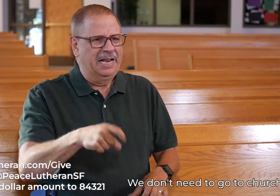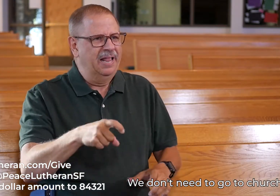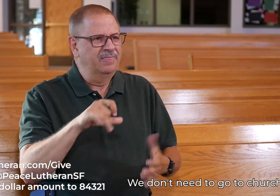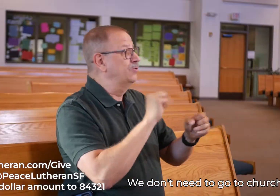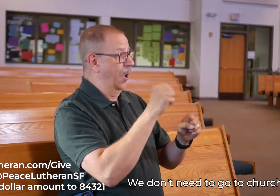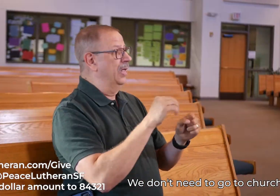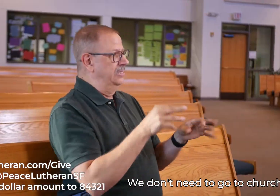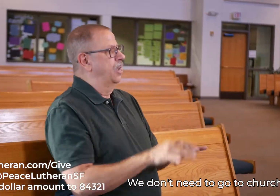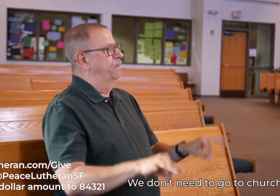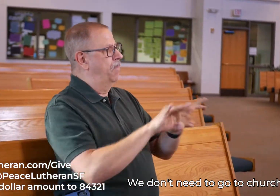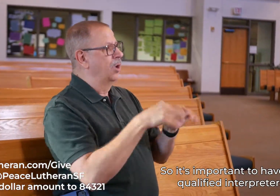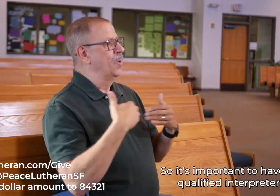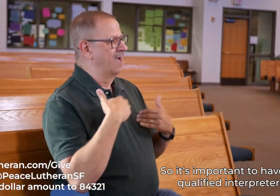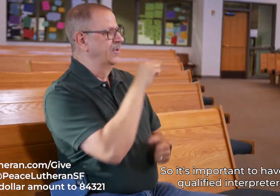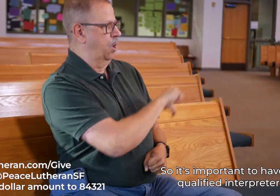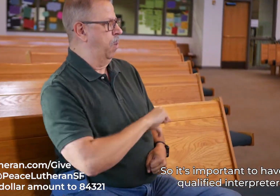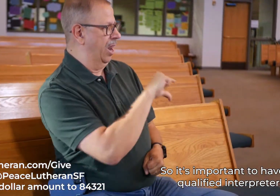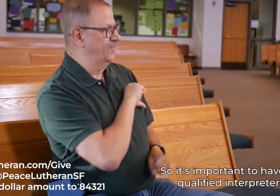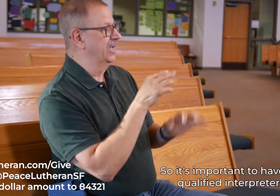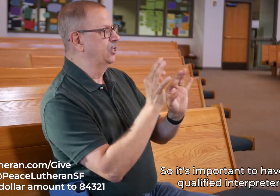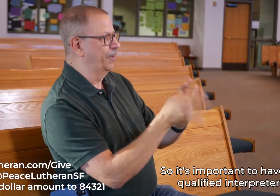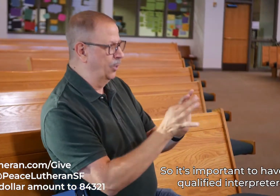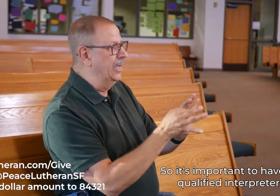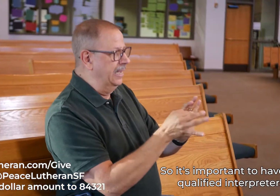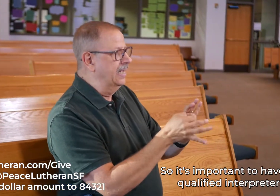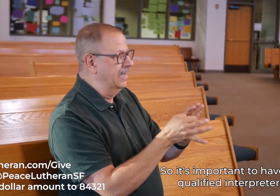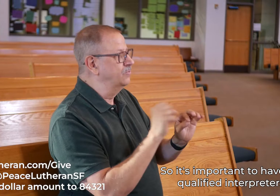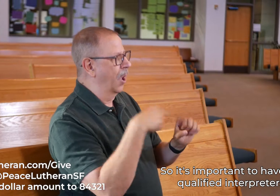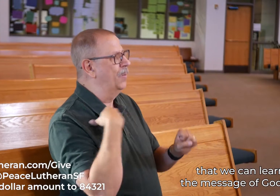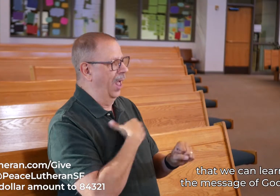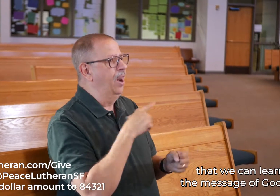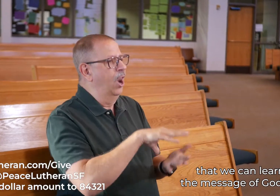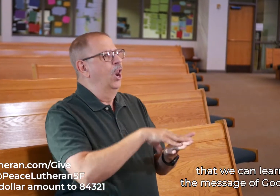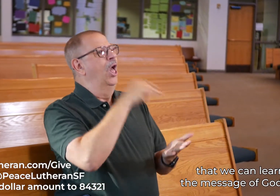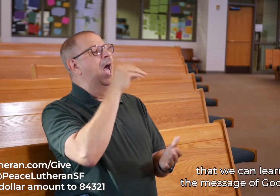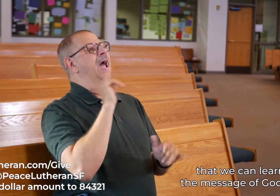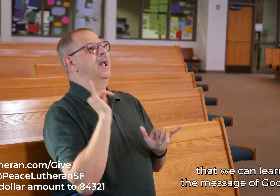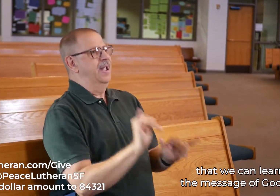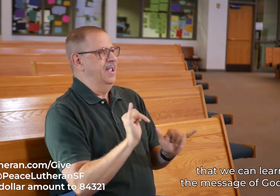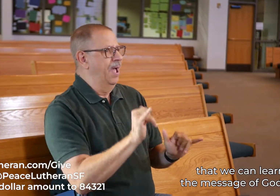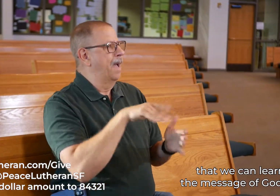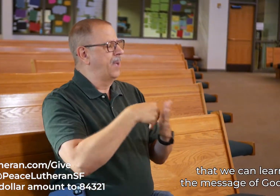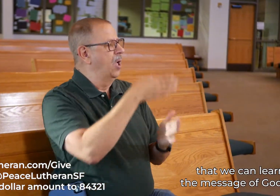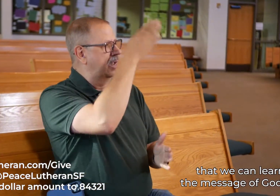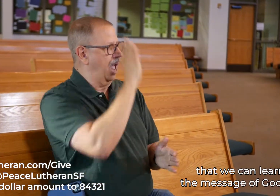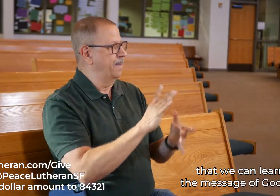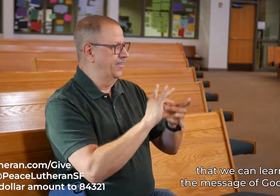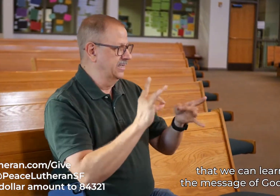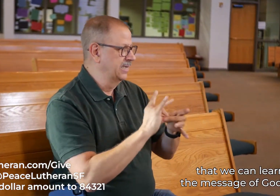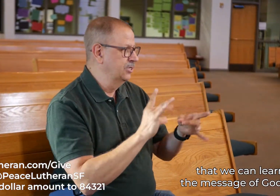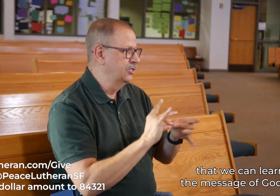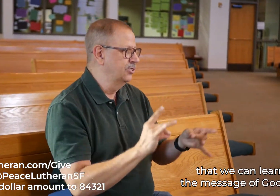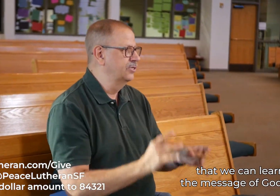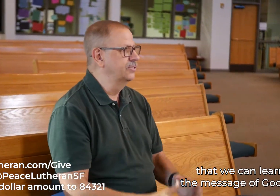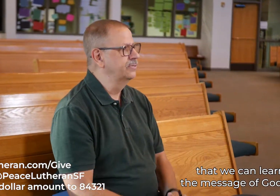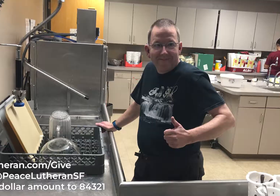need to go to church. So it's important to have qualified interpreters that we can learn the message of God.